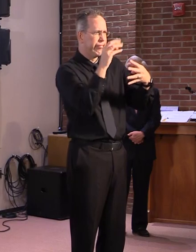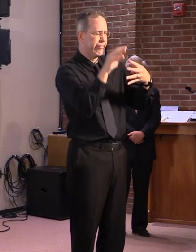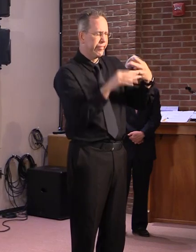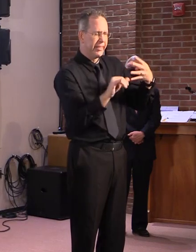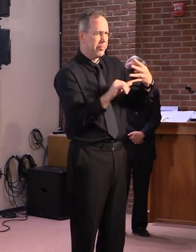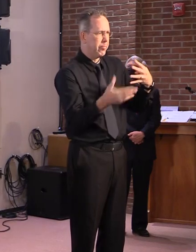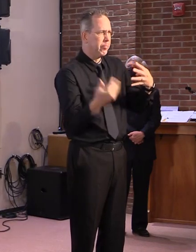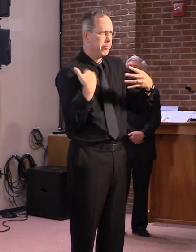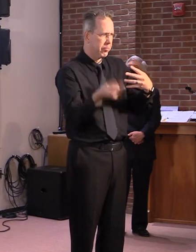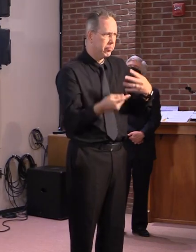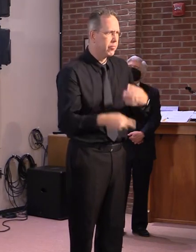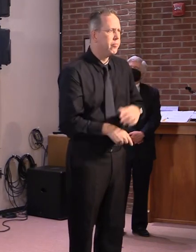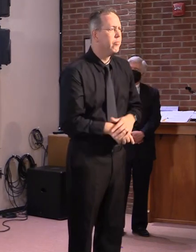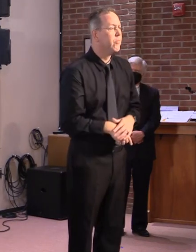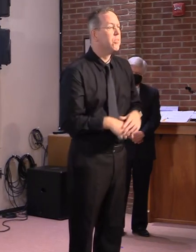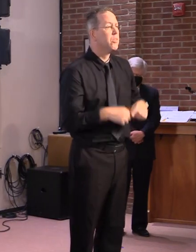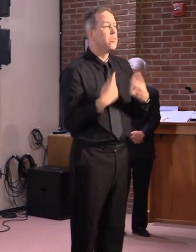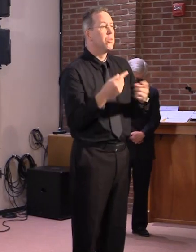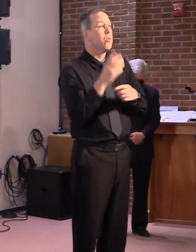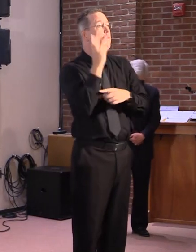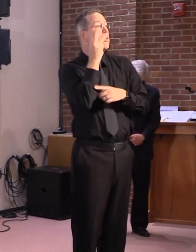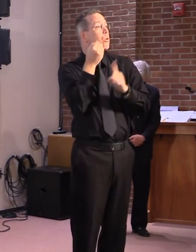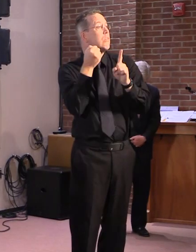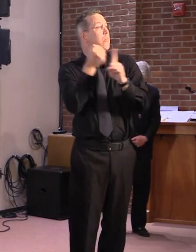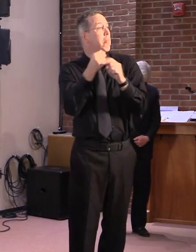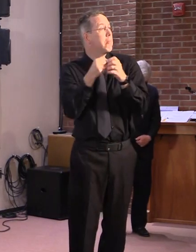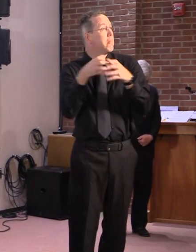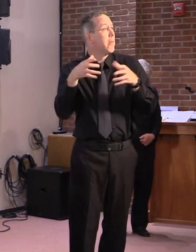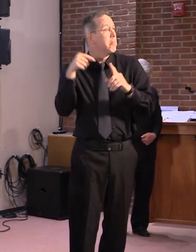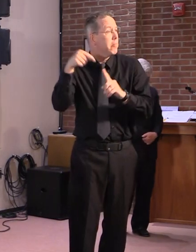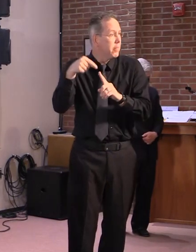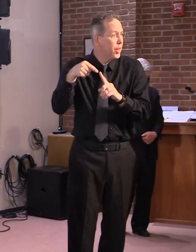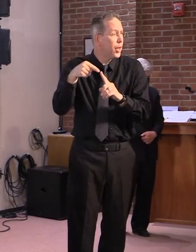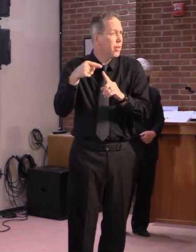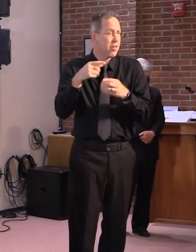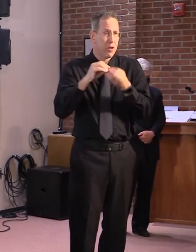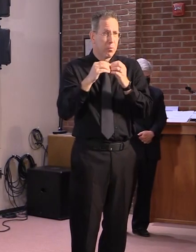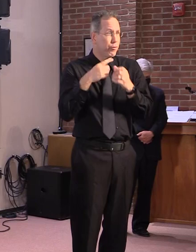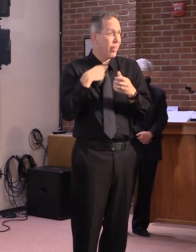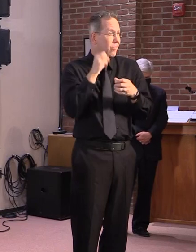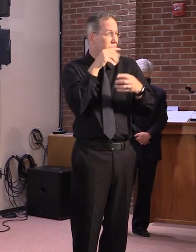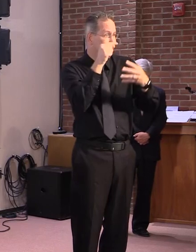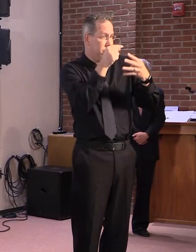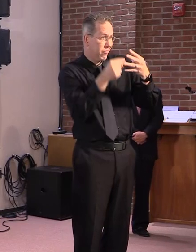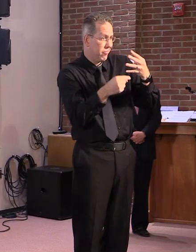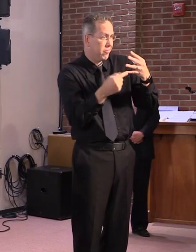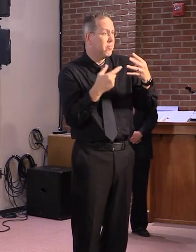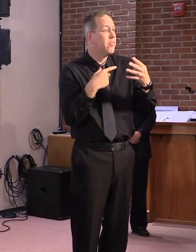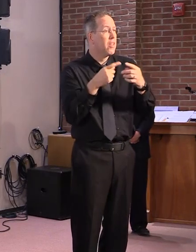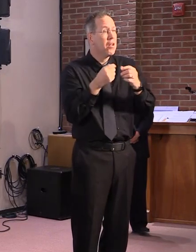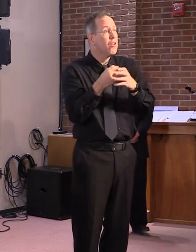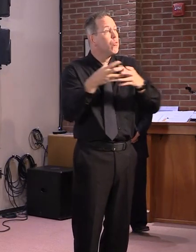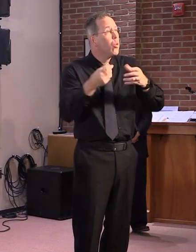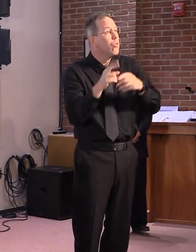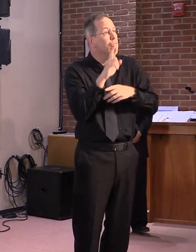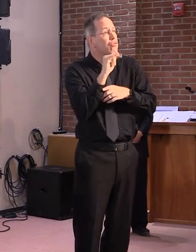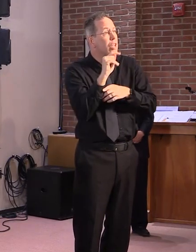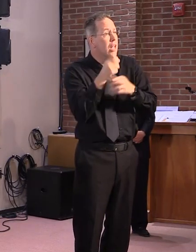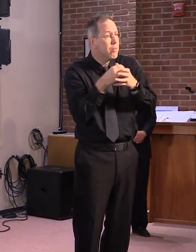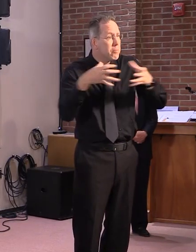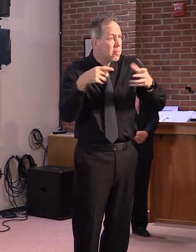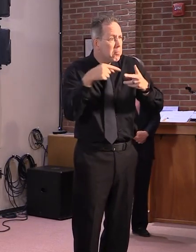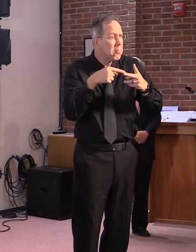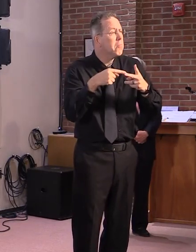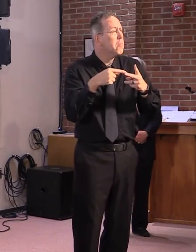which was a good thing to see. And certainly even the growth rate will be, based on this weekend's information, will continue to trend down as